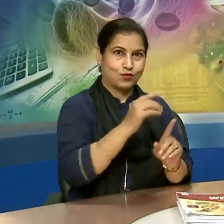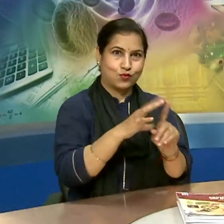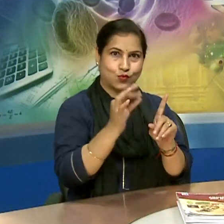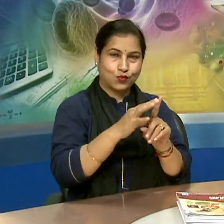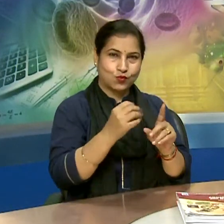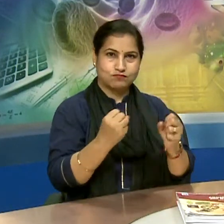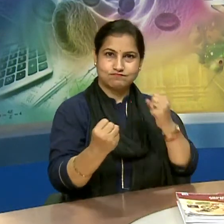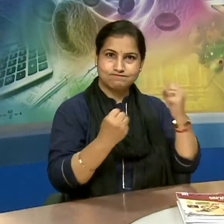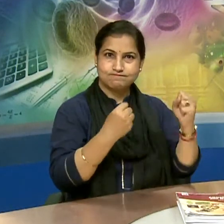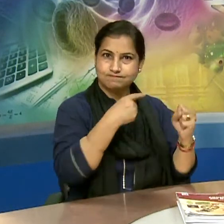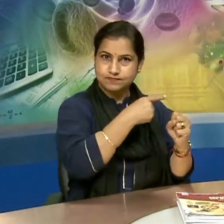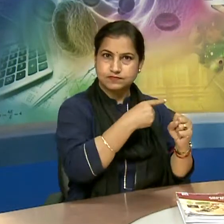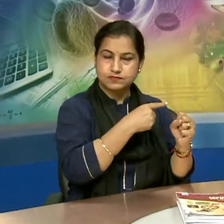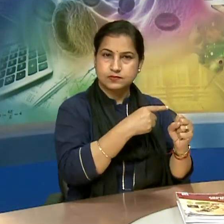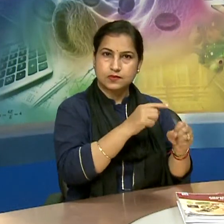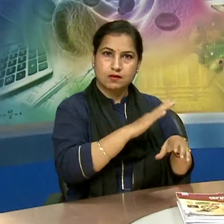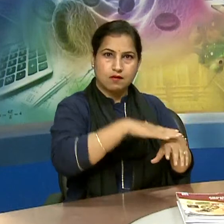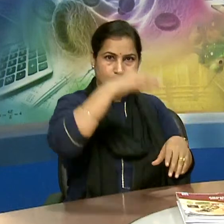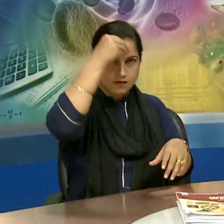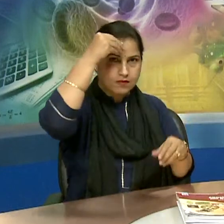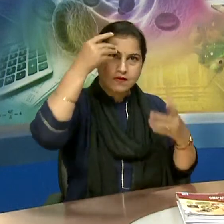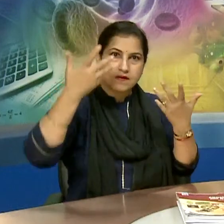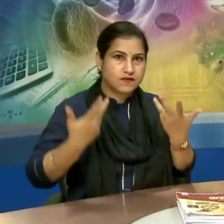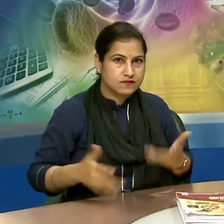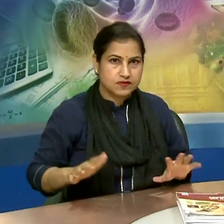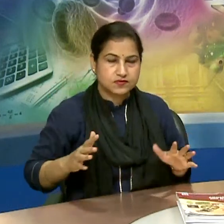In the previous activity,